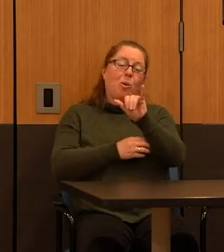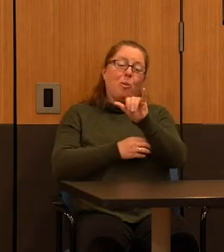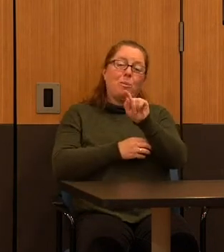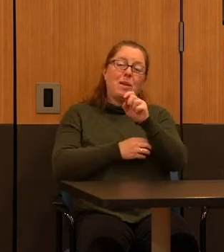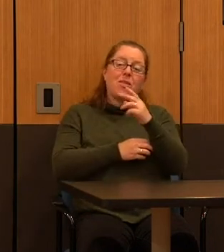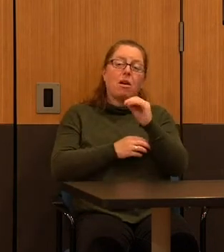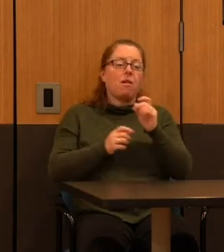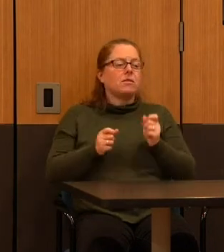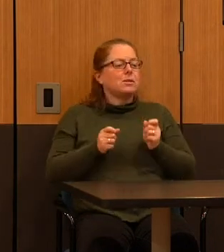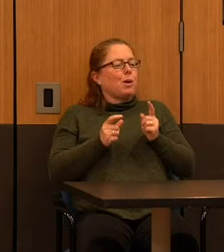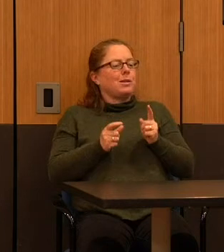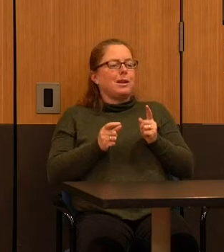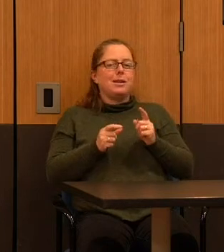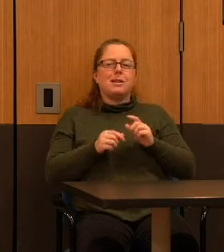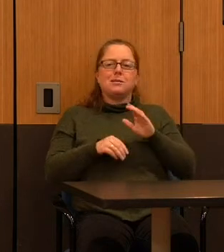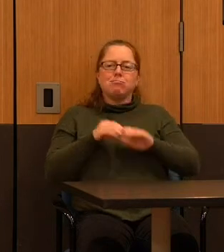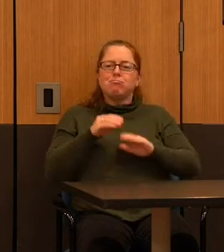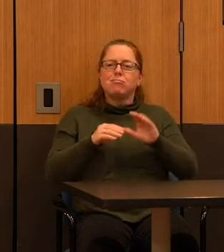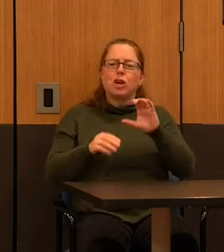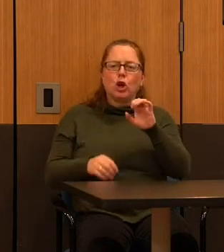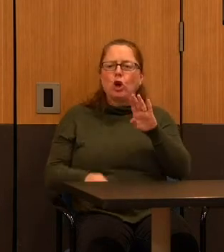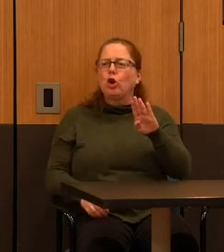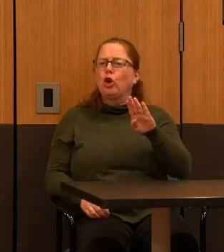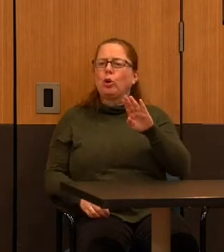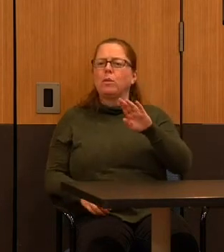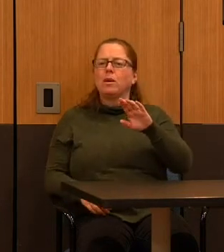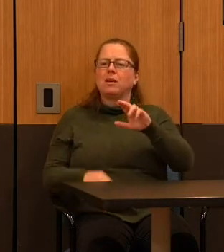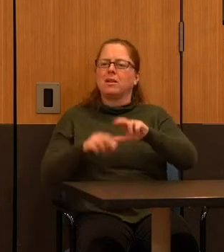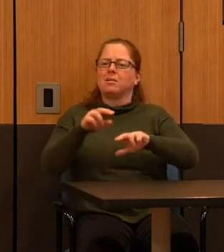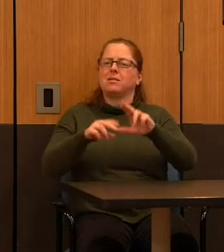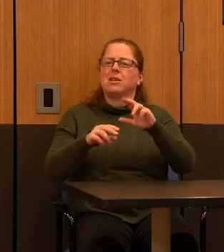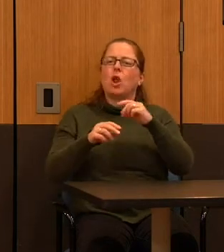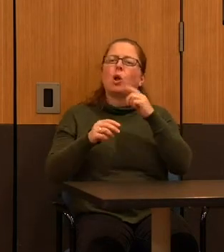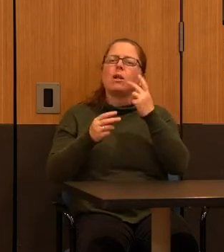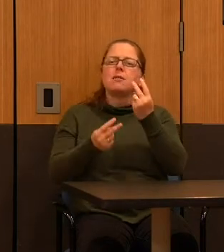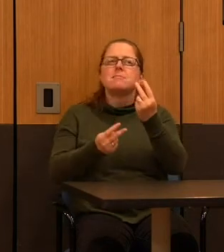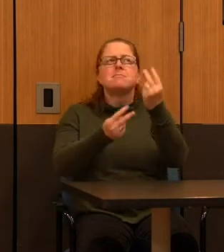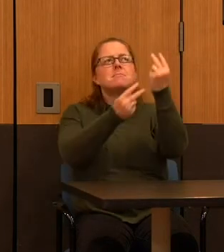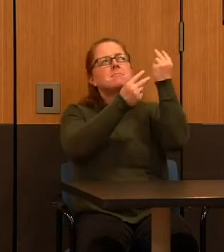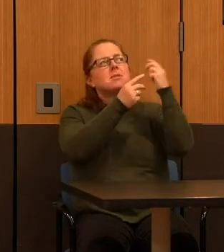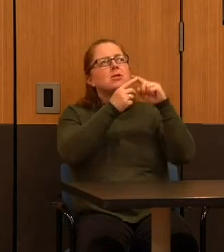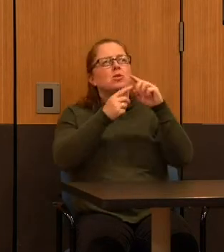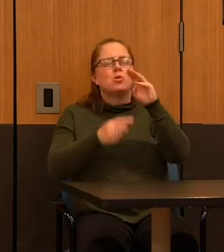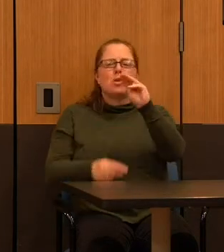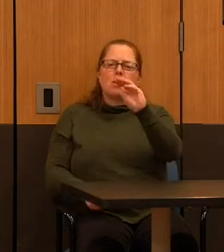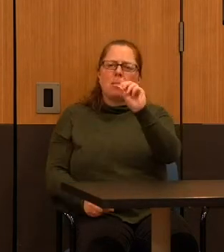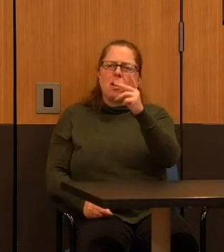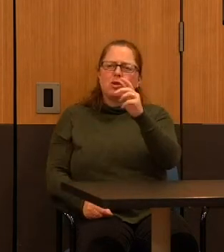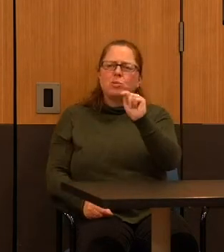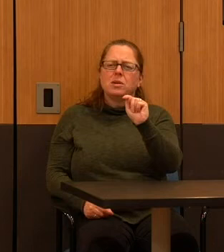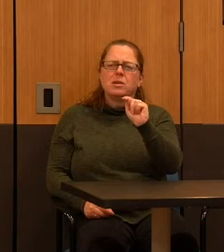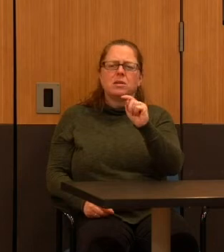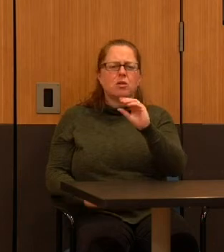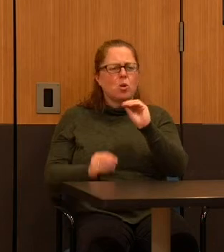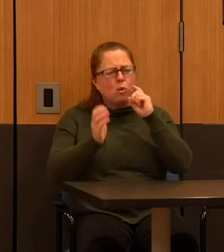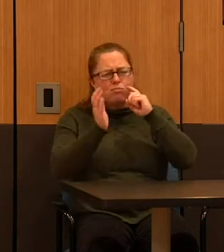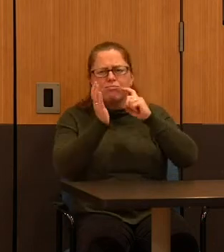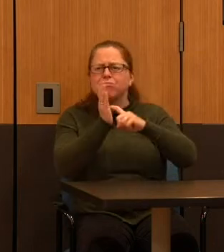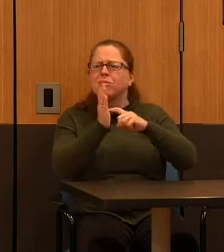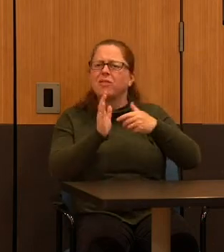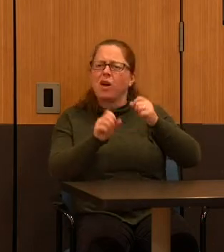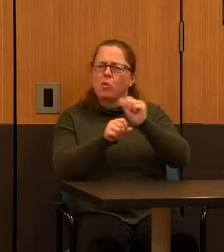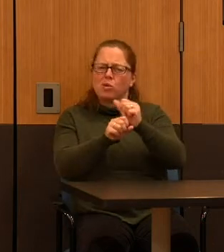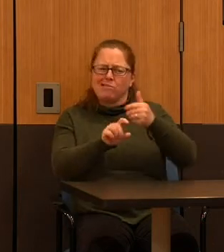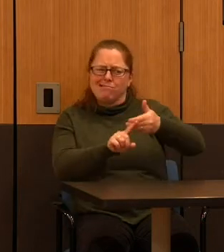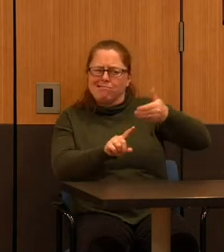some ways seems to be a search for a monument to the work that was done without any recognition at the time. The search is so